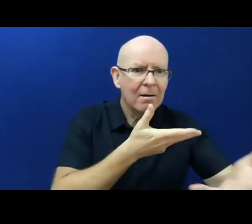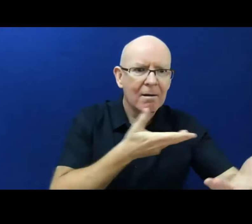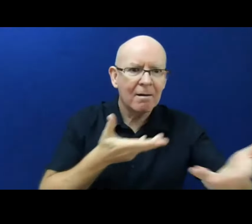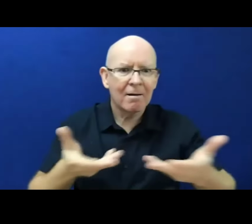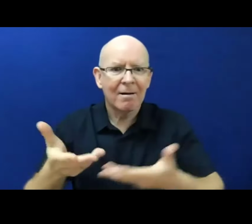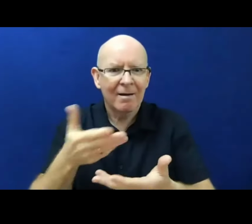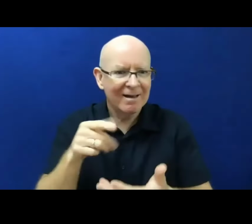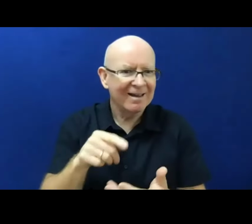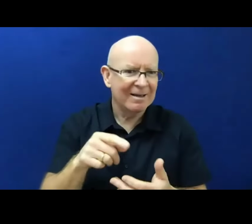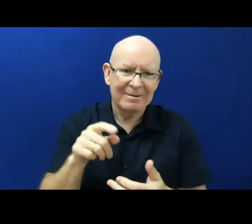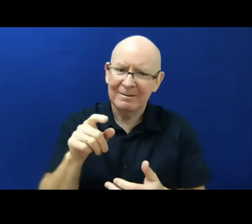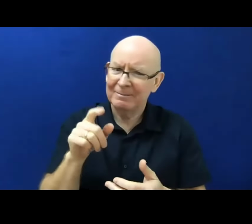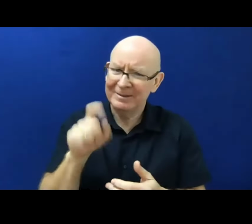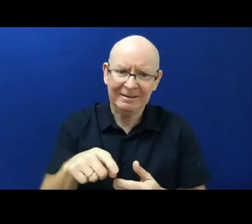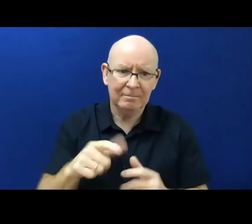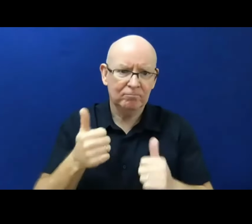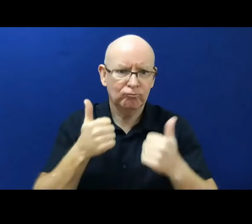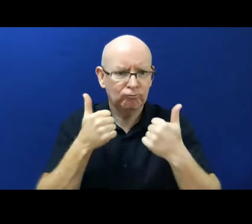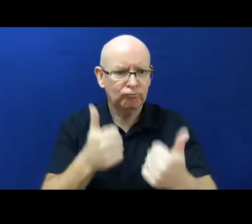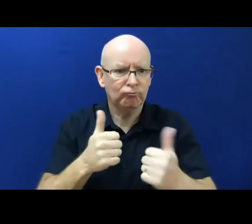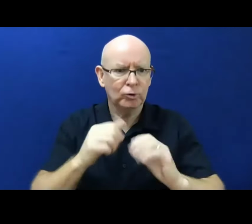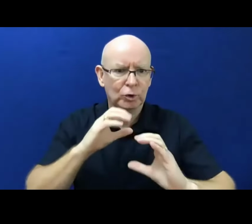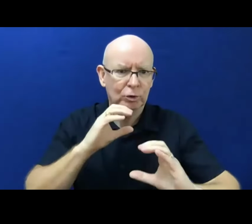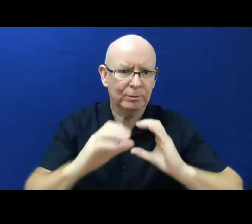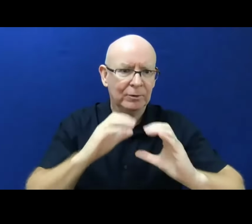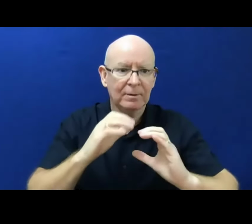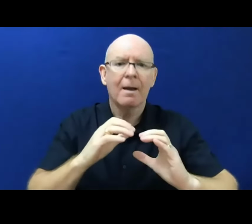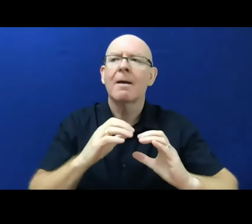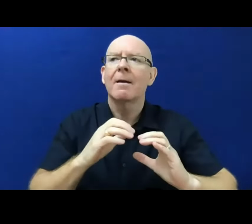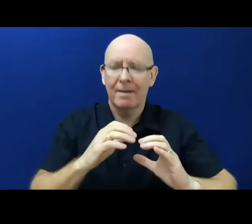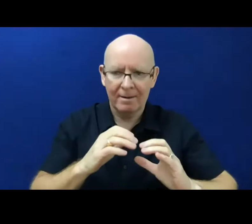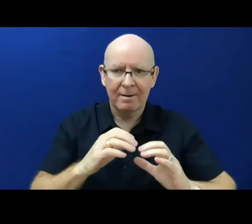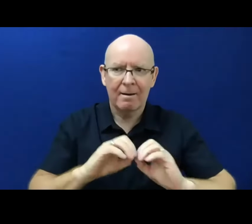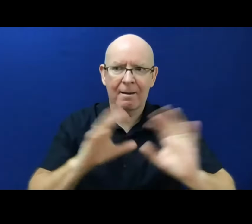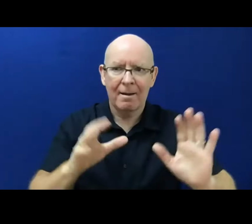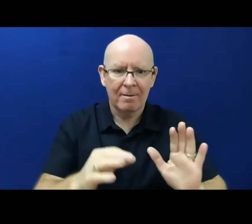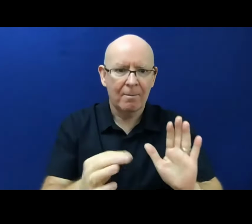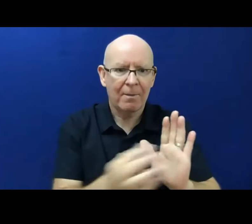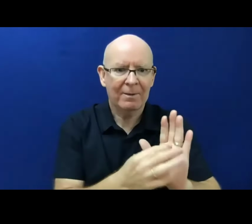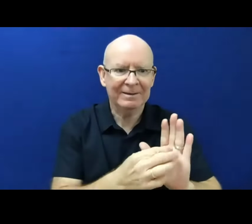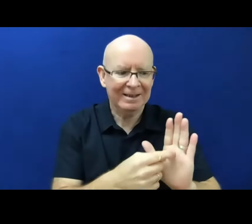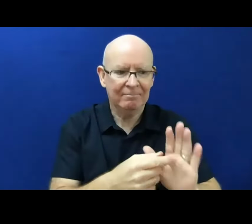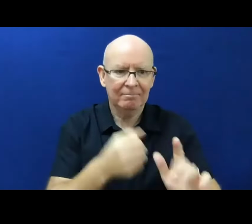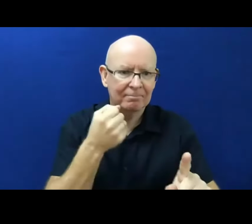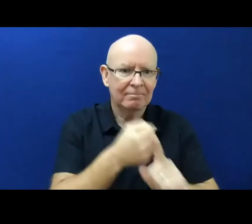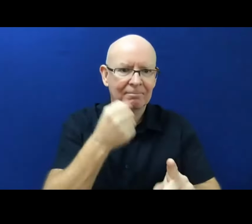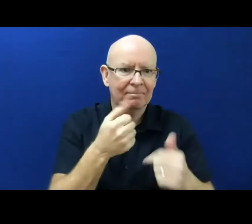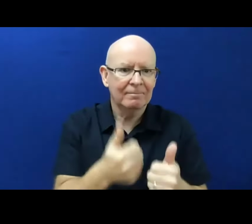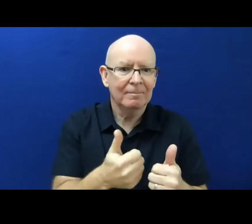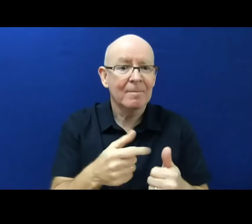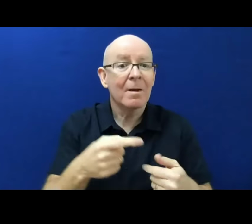happy coincidences, and repetition. Also, I learned that demanding change creates